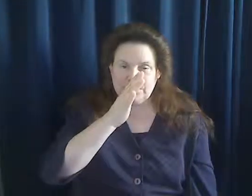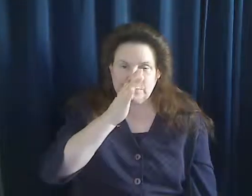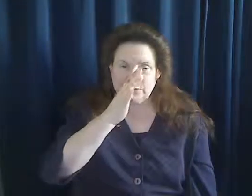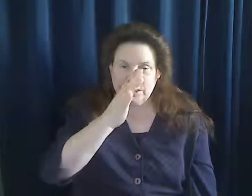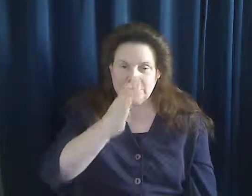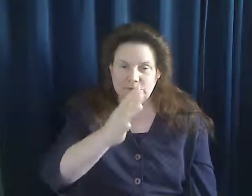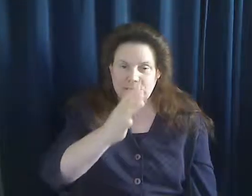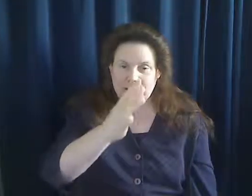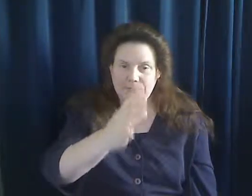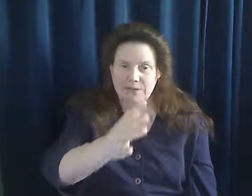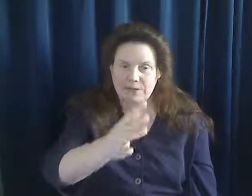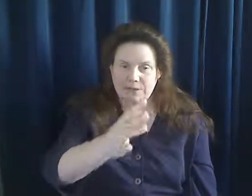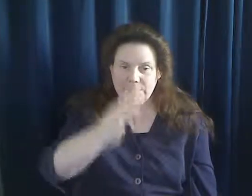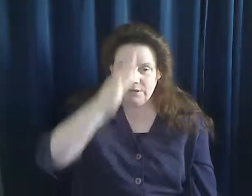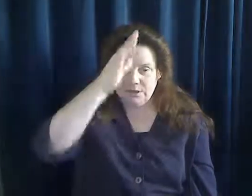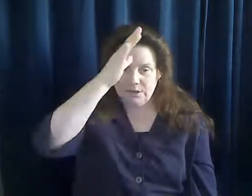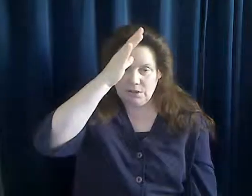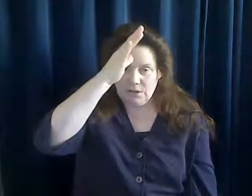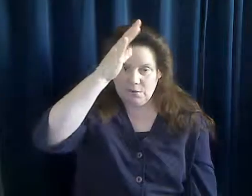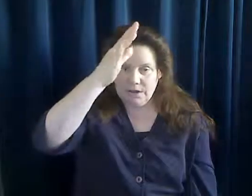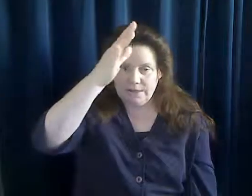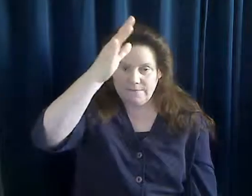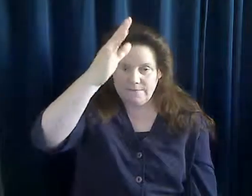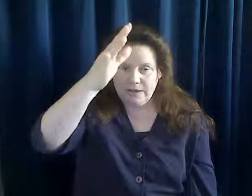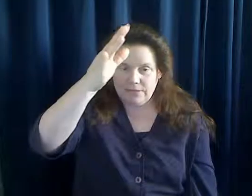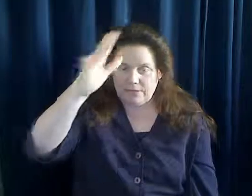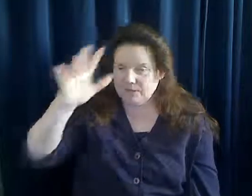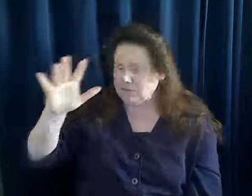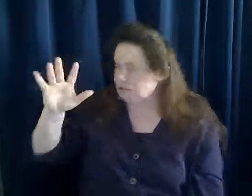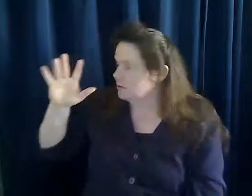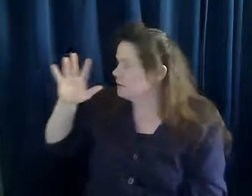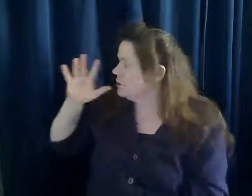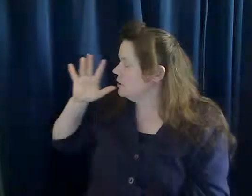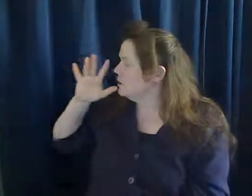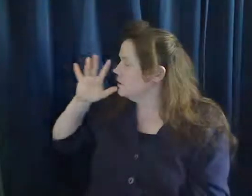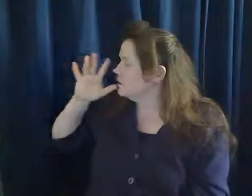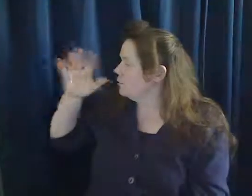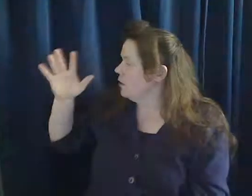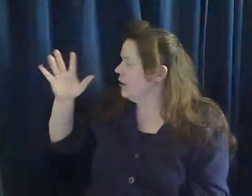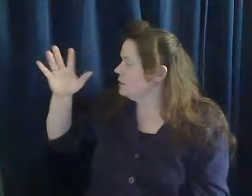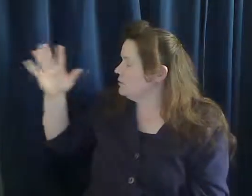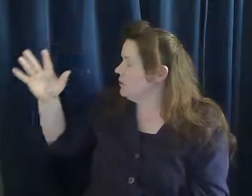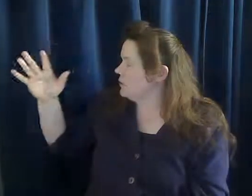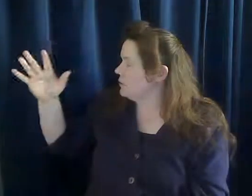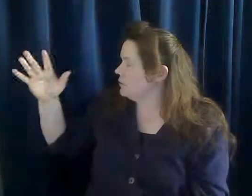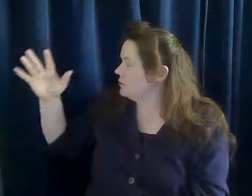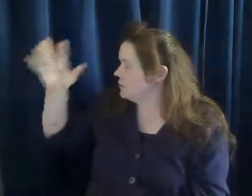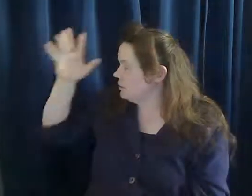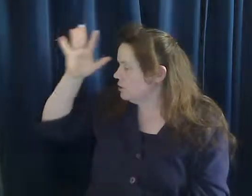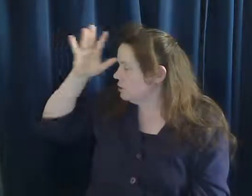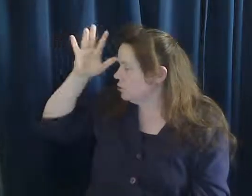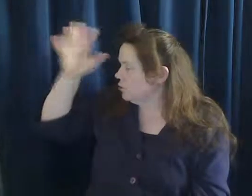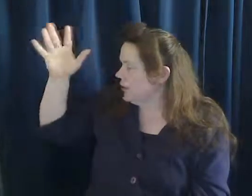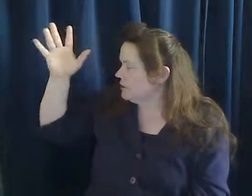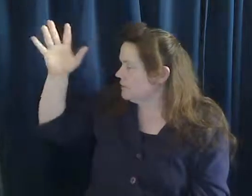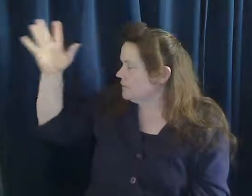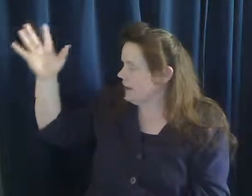2 hops, grandmother, grandfather, and I'll turn grandmother,